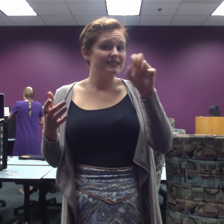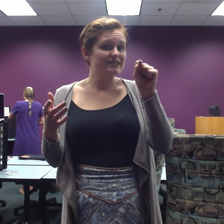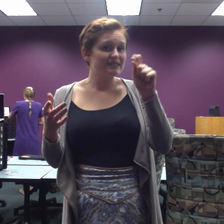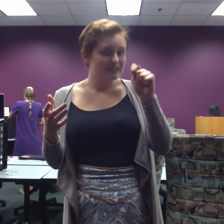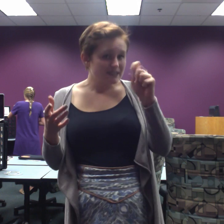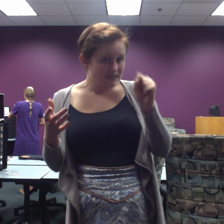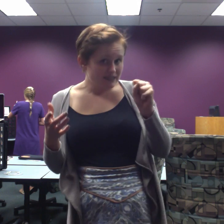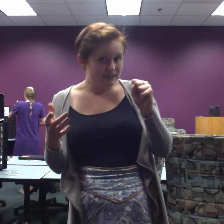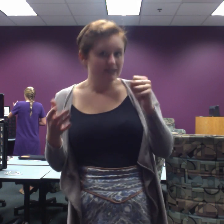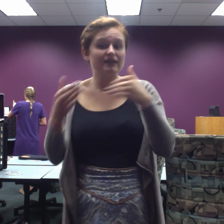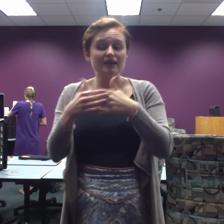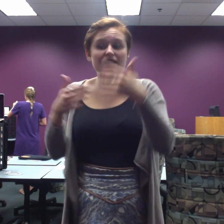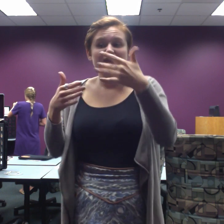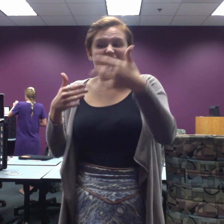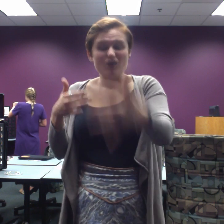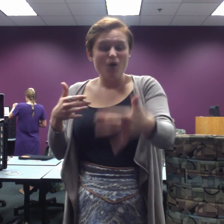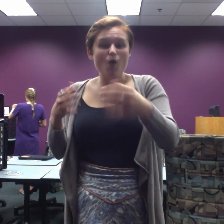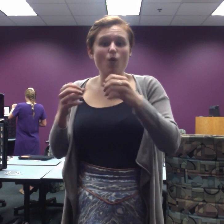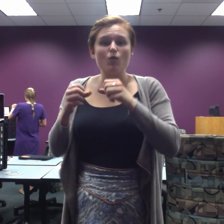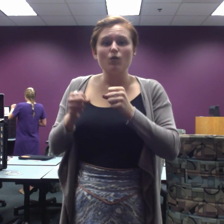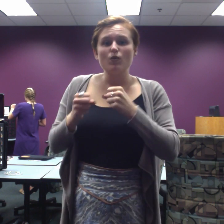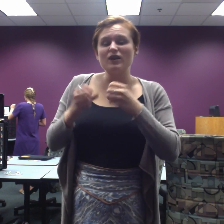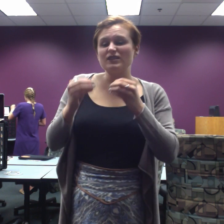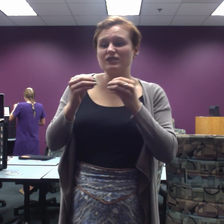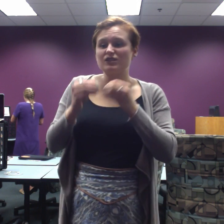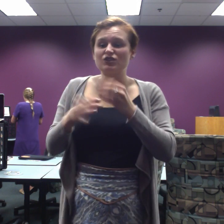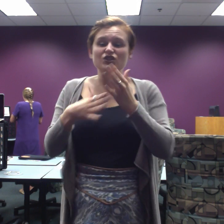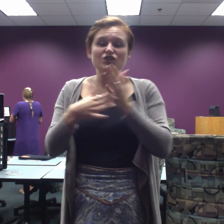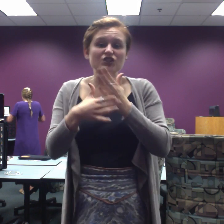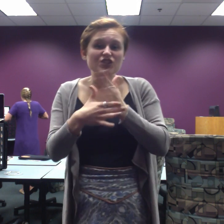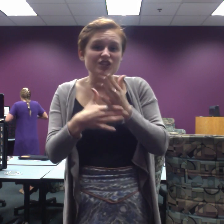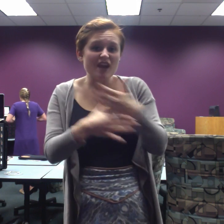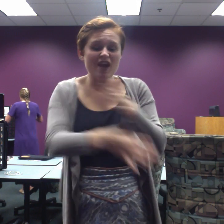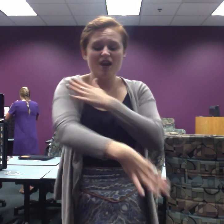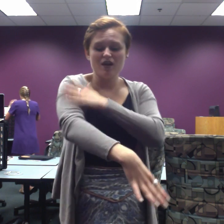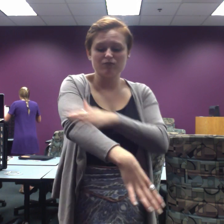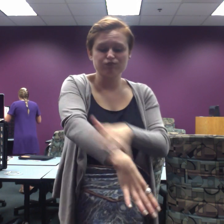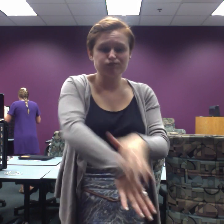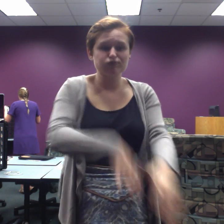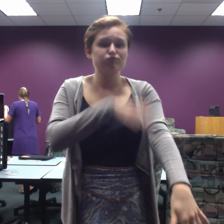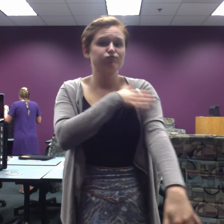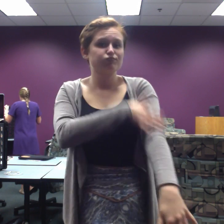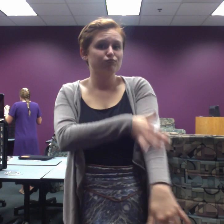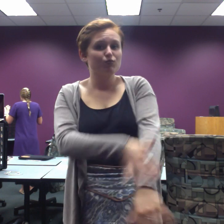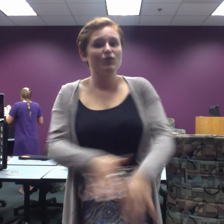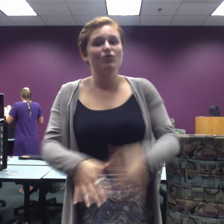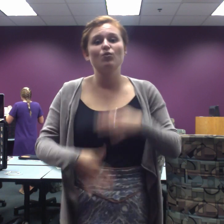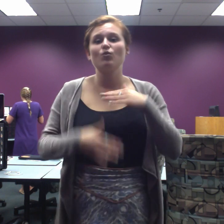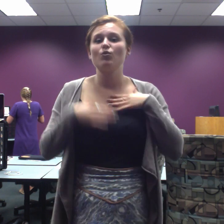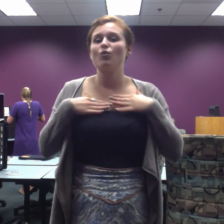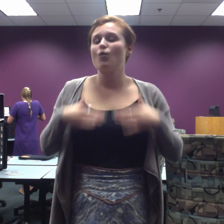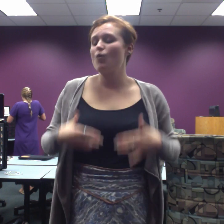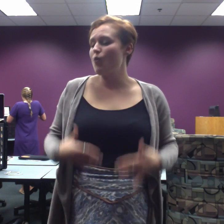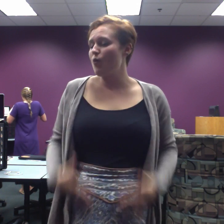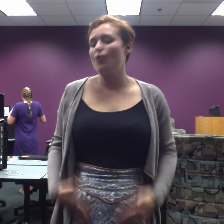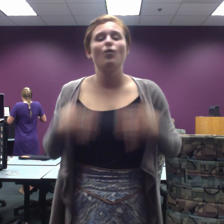in science. And then when it goes into the large intestines, really the food can't be broken down much more, and just water